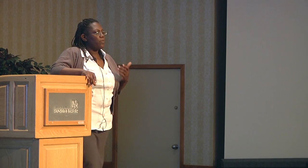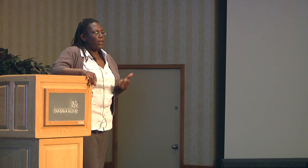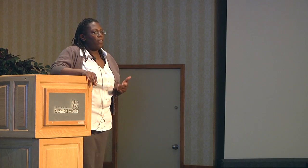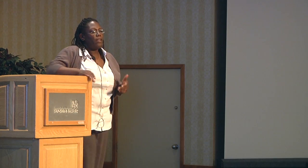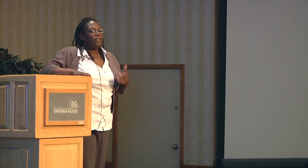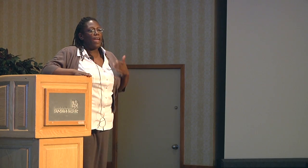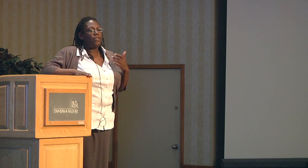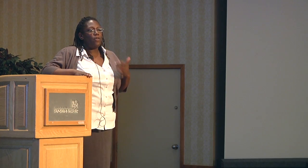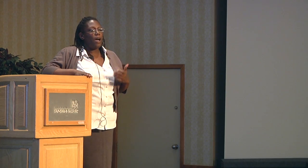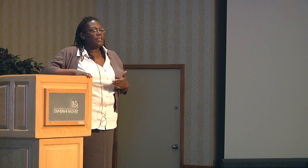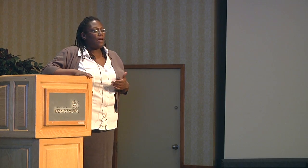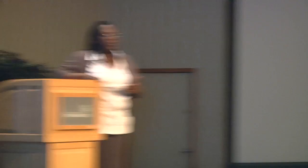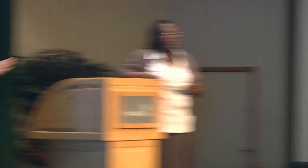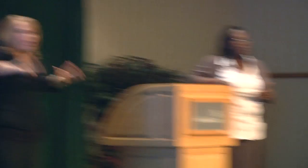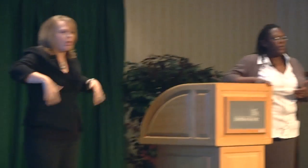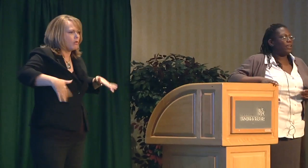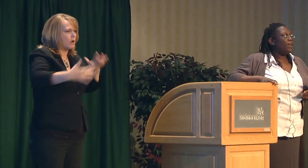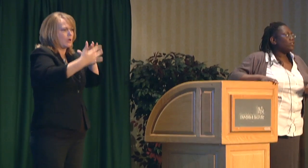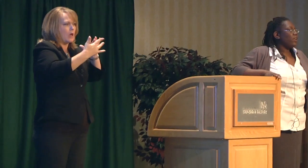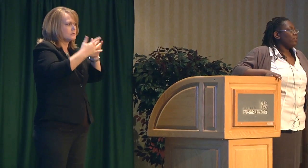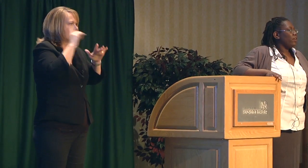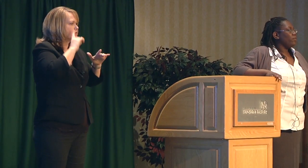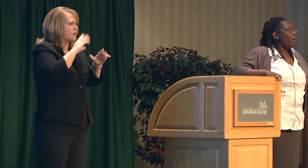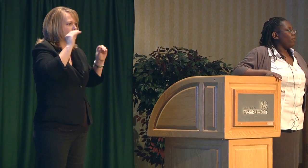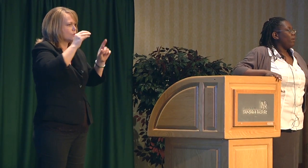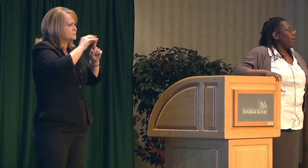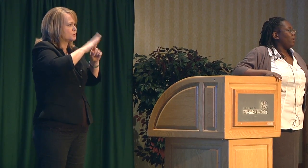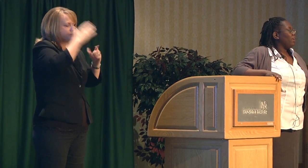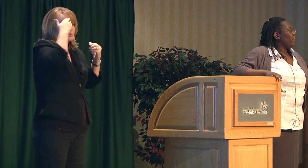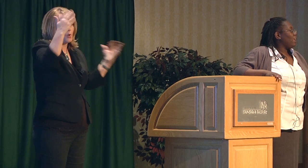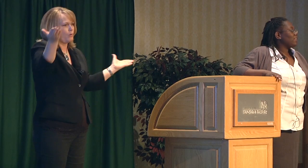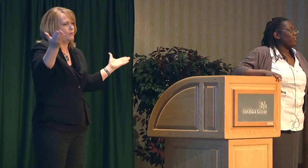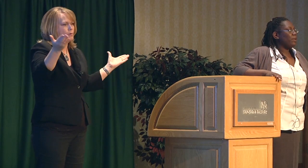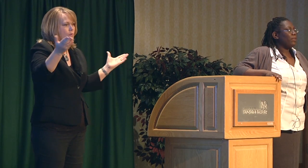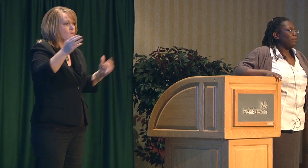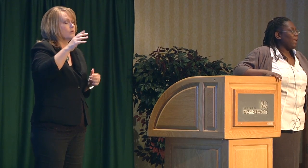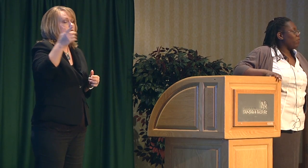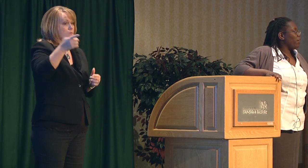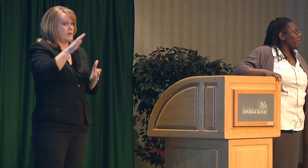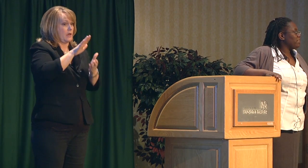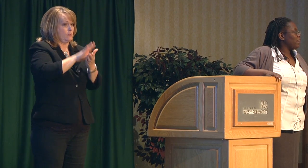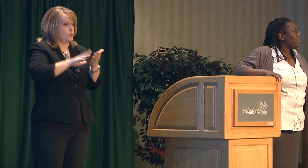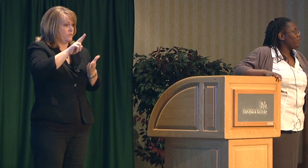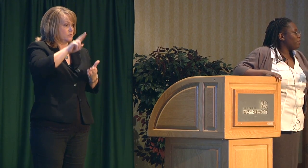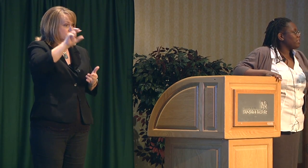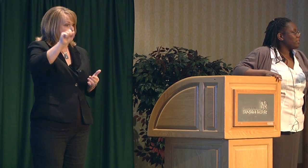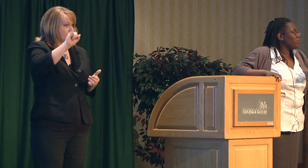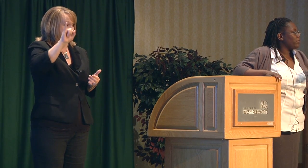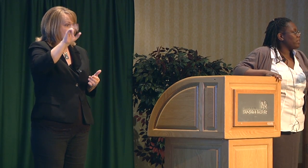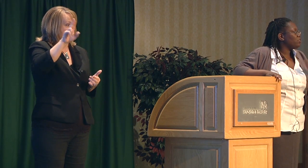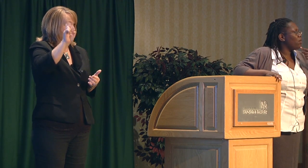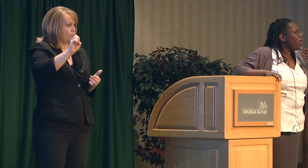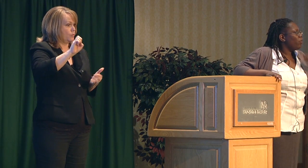just not aware. They've had no contact with this community, so they don't know. And even at SIU, when they became aware of my study, the pharmacy